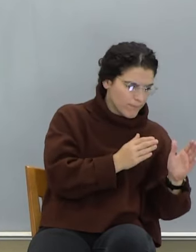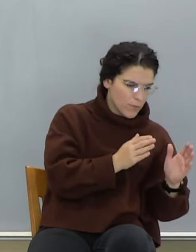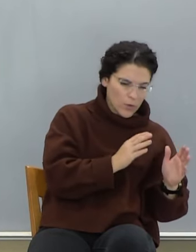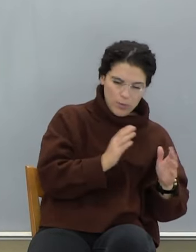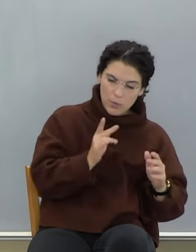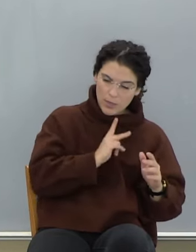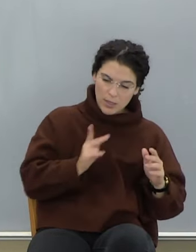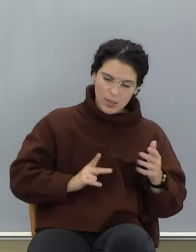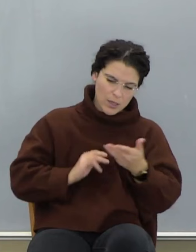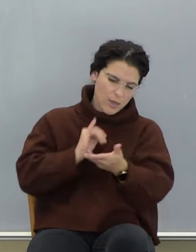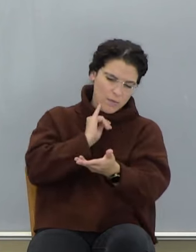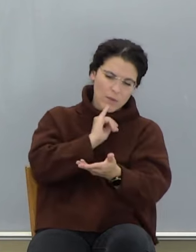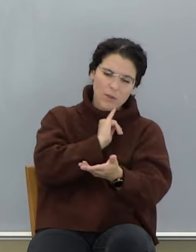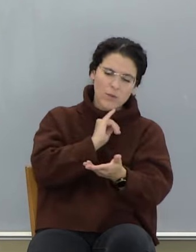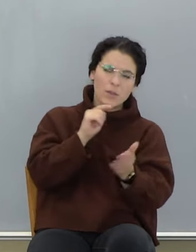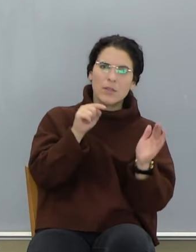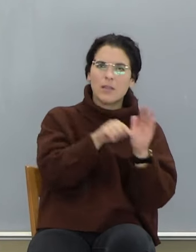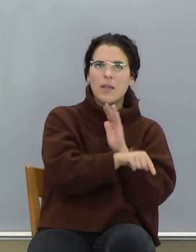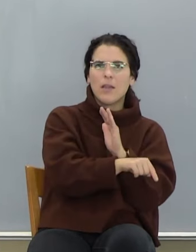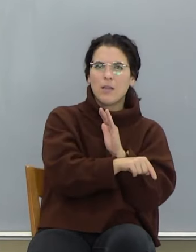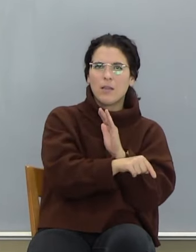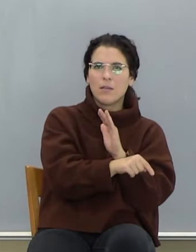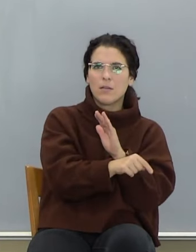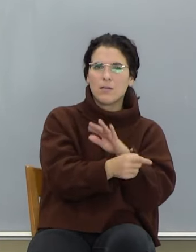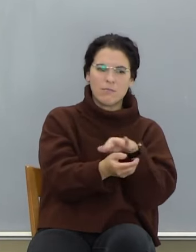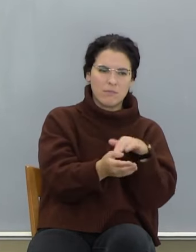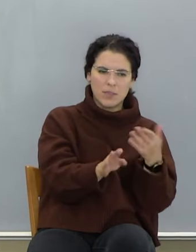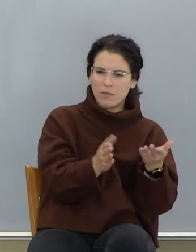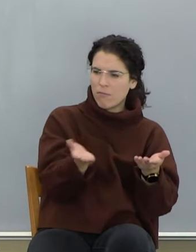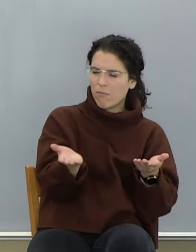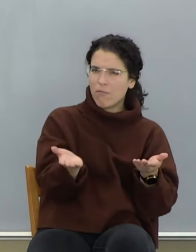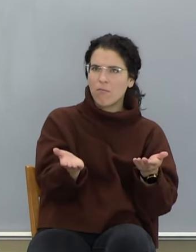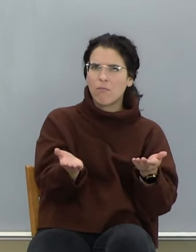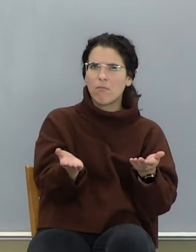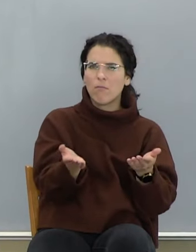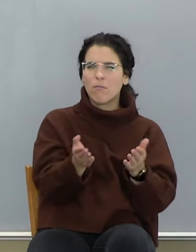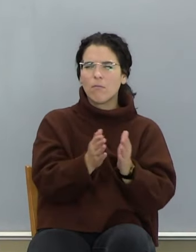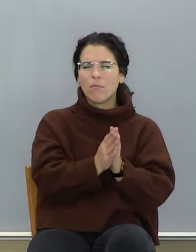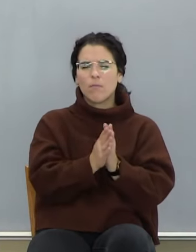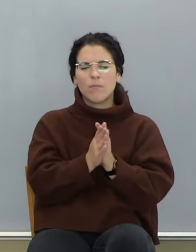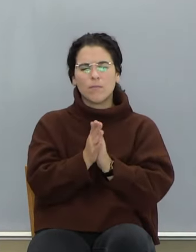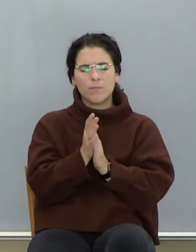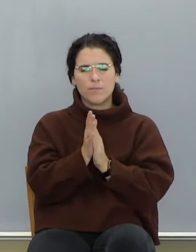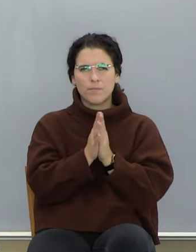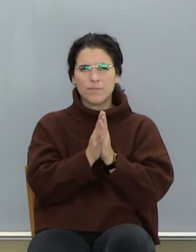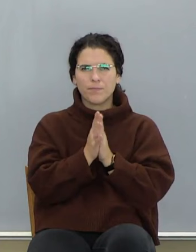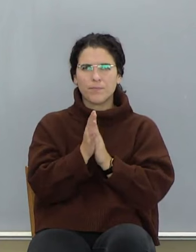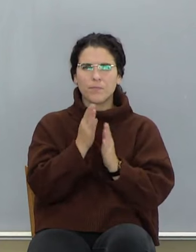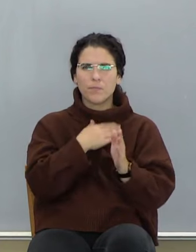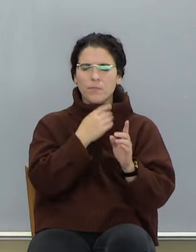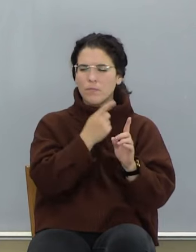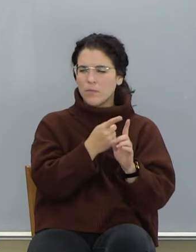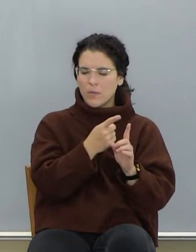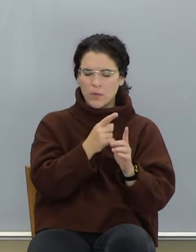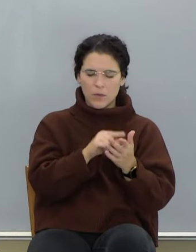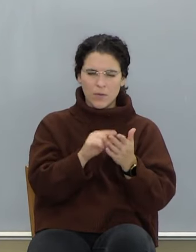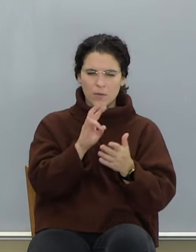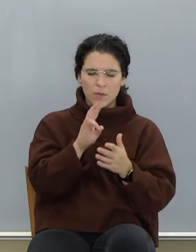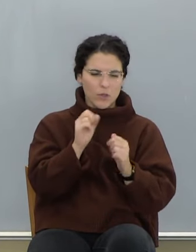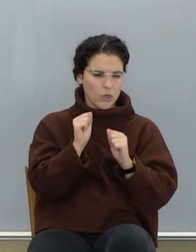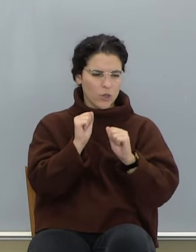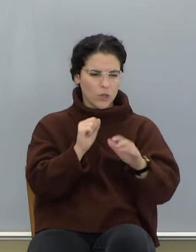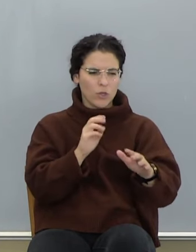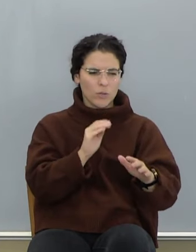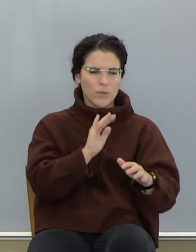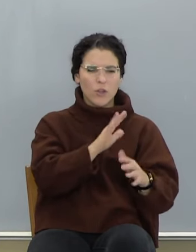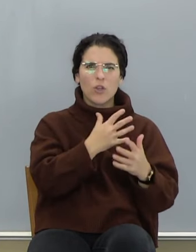of Israel to death. I mean, they're cruel. So here's my point. Now, look there at verse 7. Cursed be